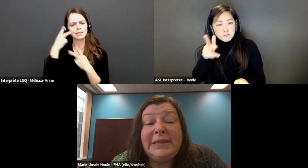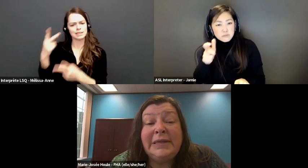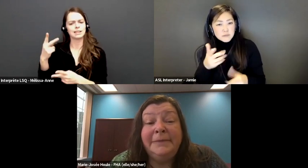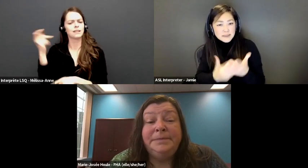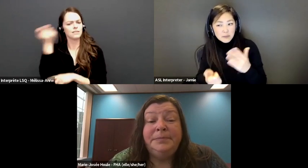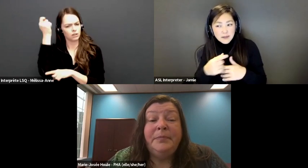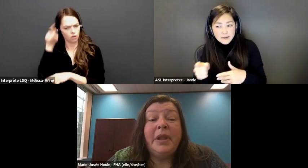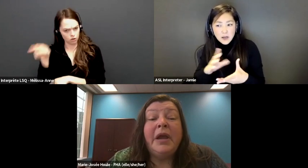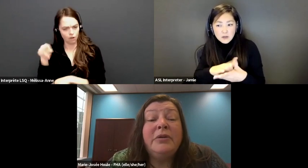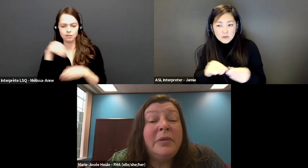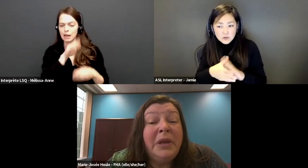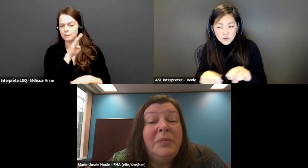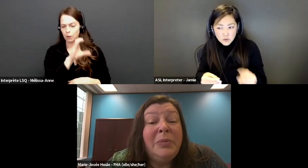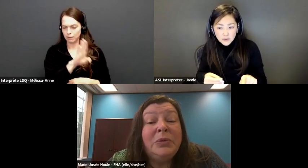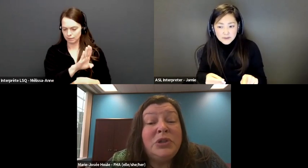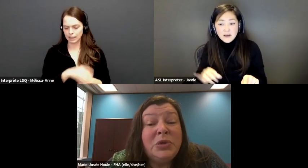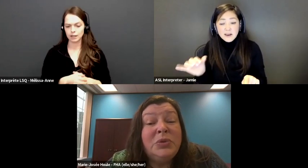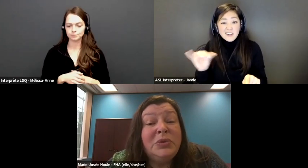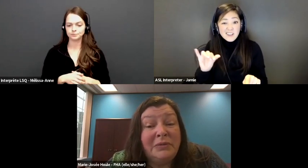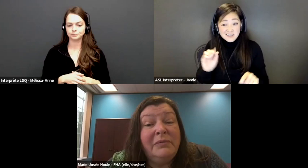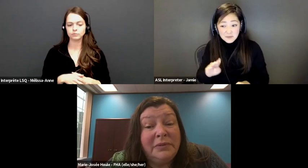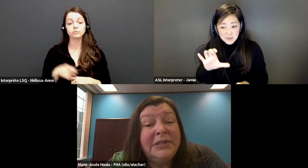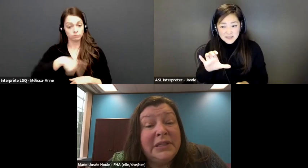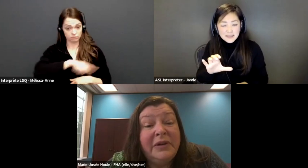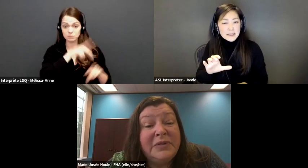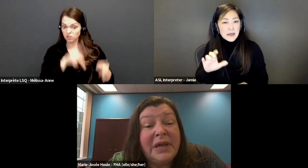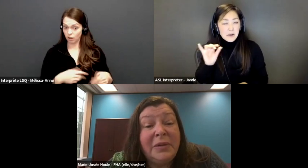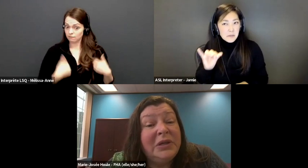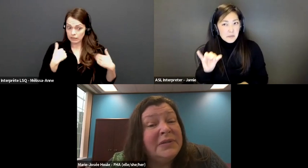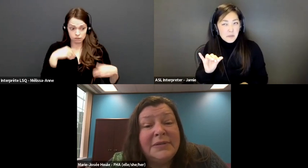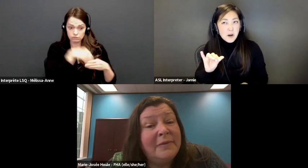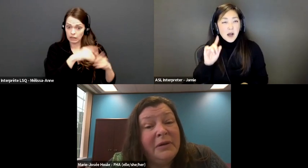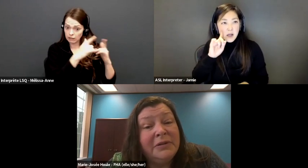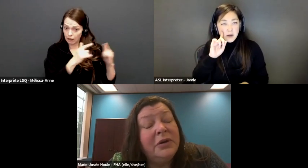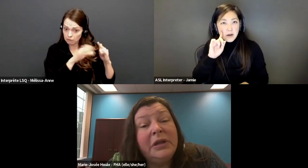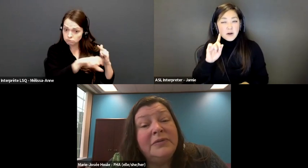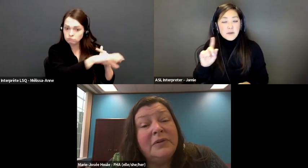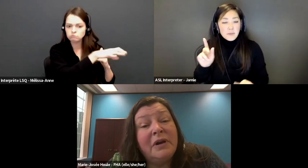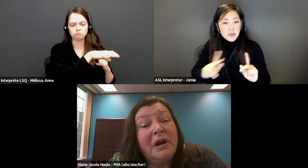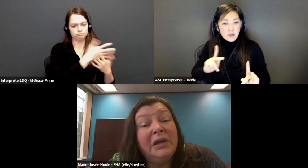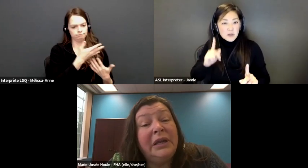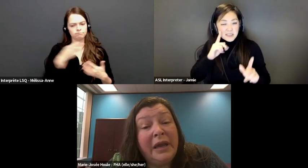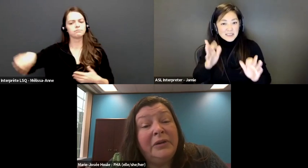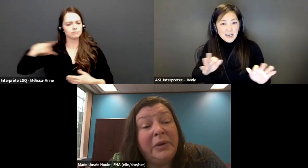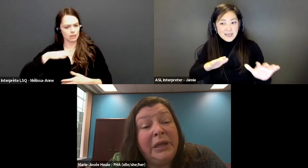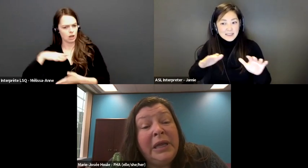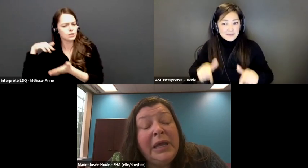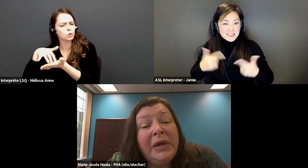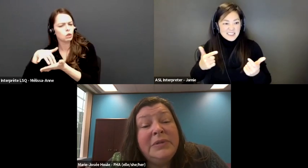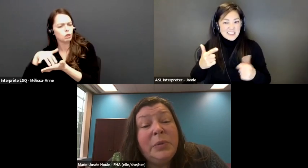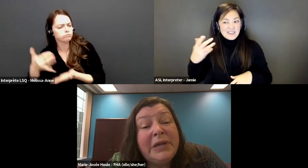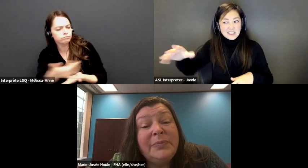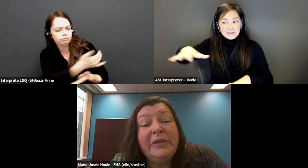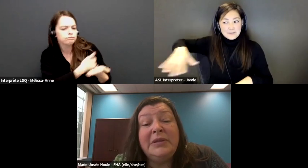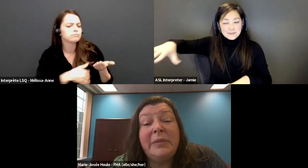BC, I heard that many people choose to live outside because the alternatives are inadequate. And I